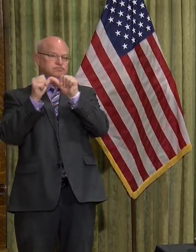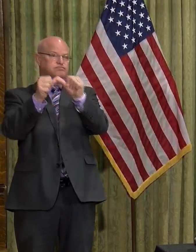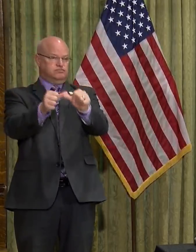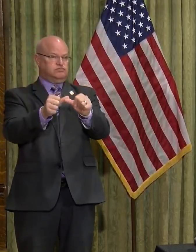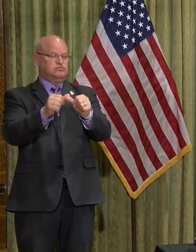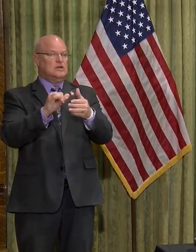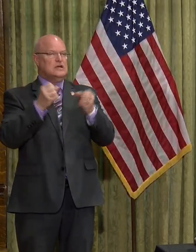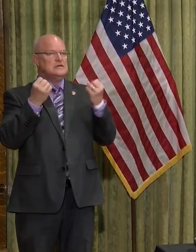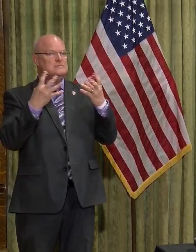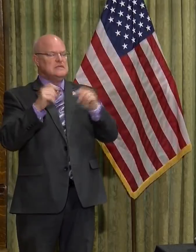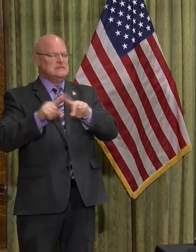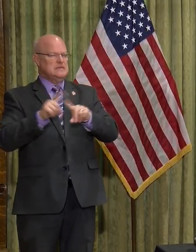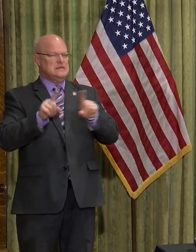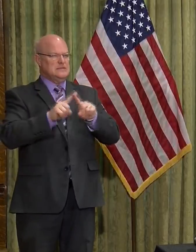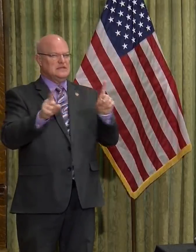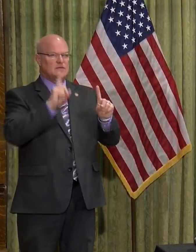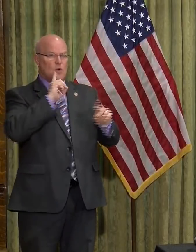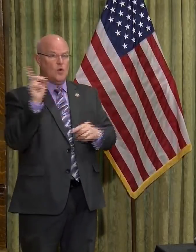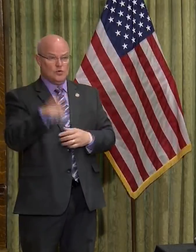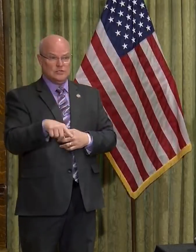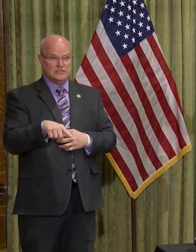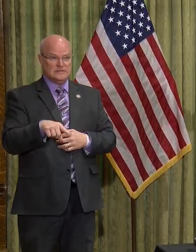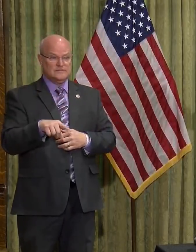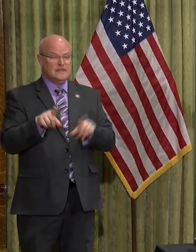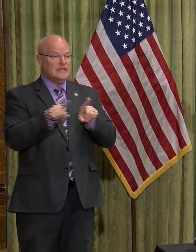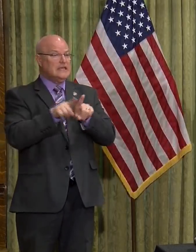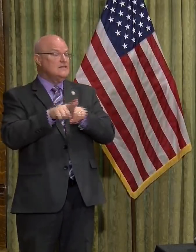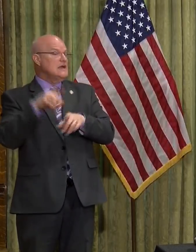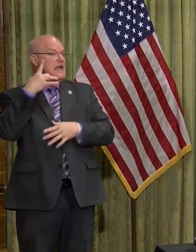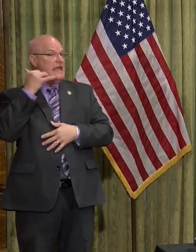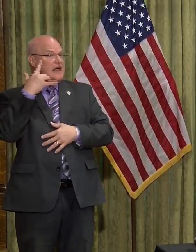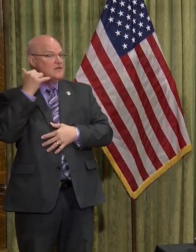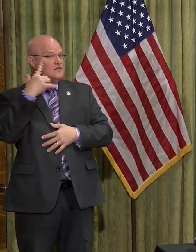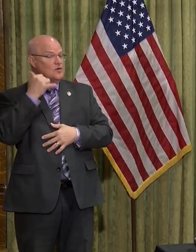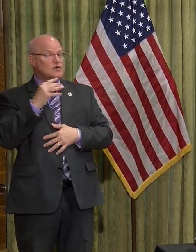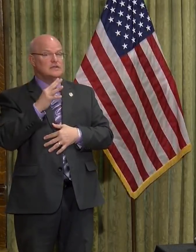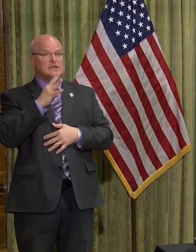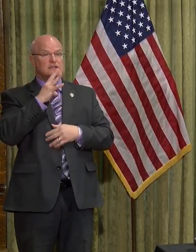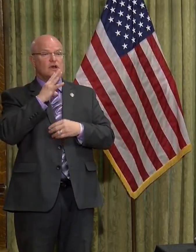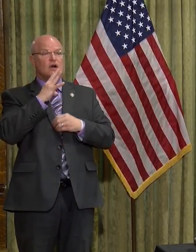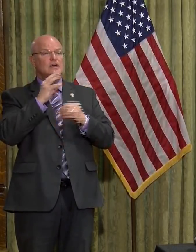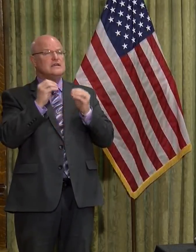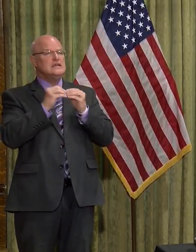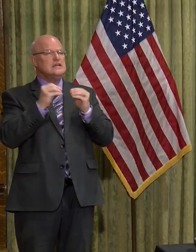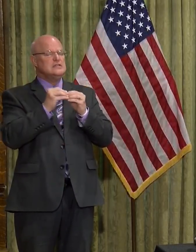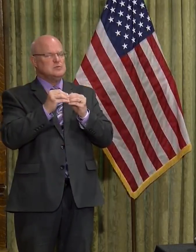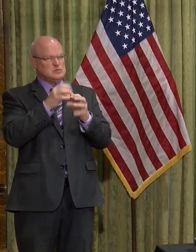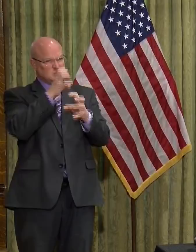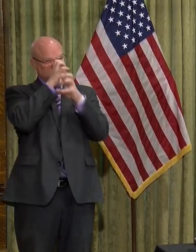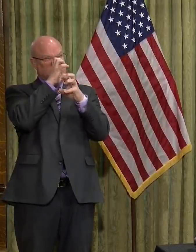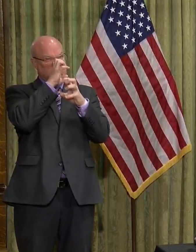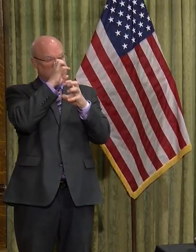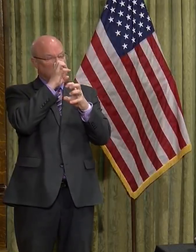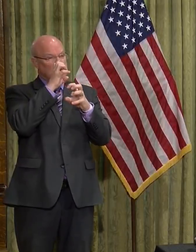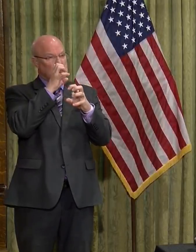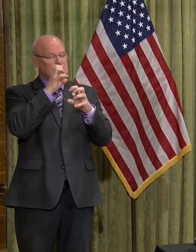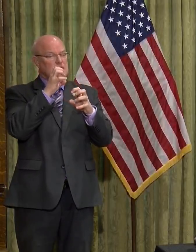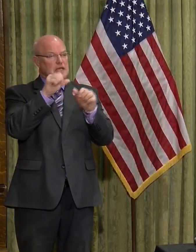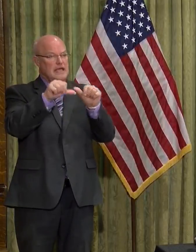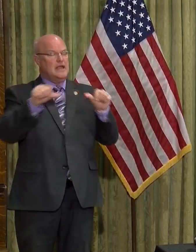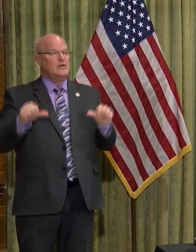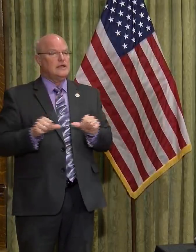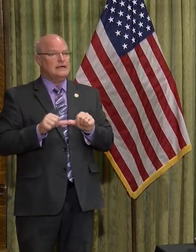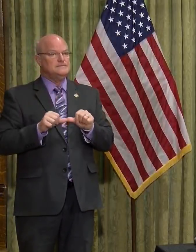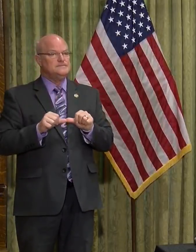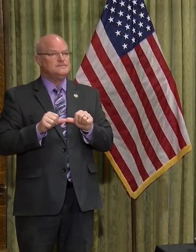continue under many of the orders. Even California, which they talk about as a more stringent